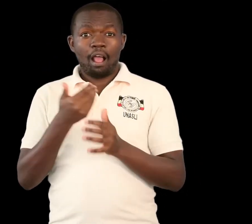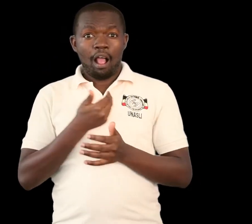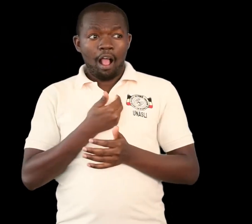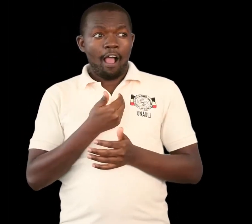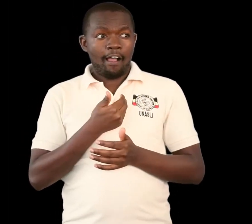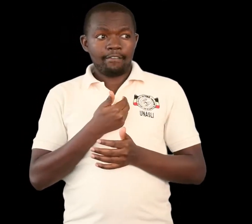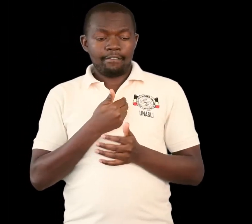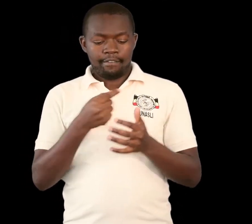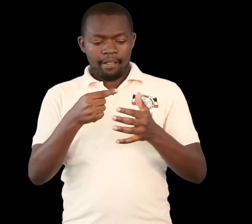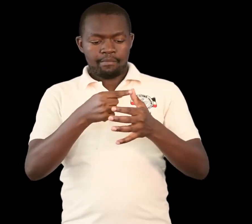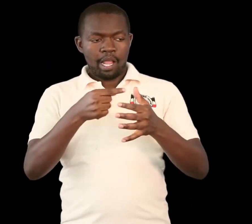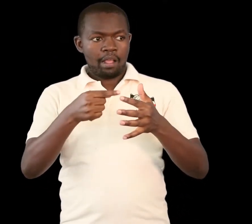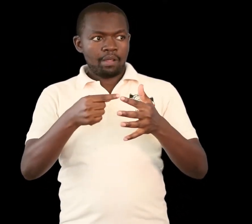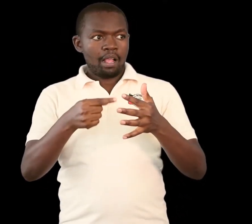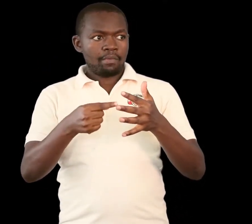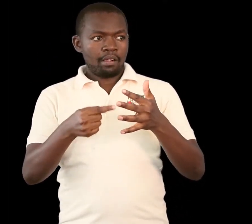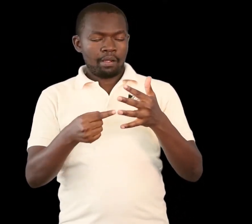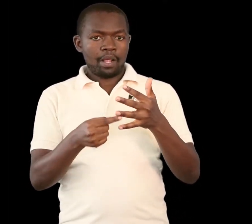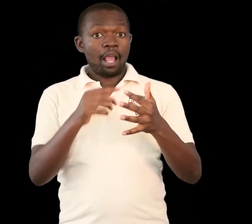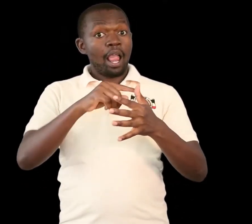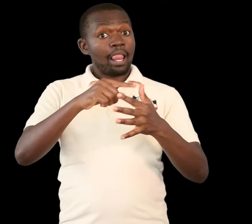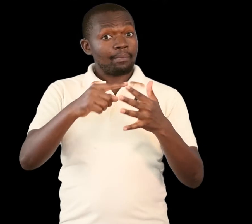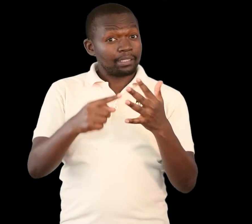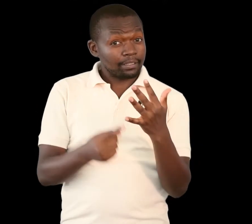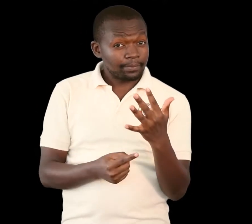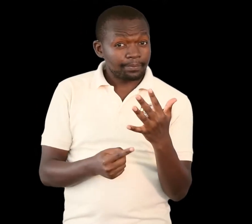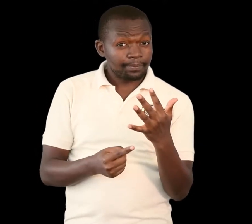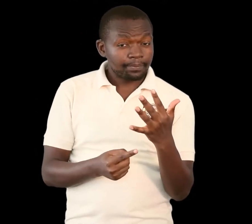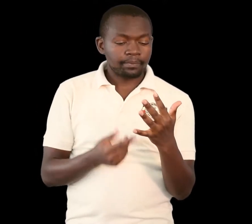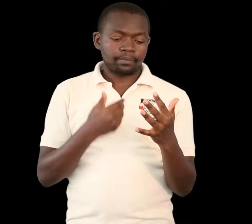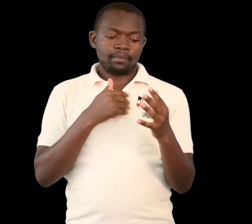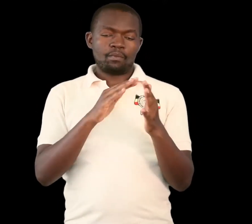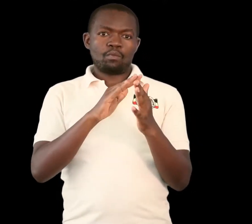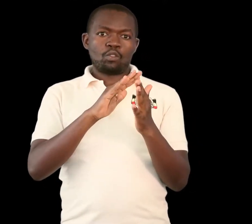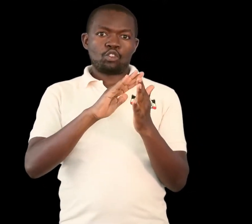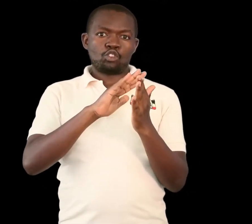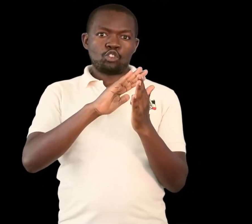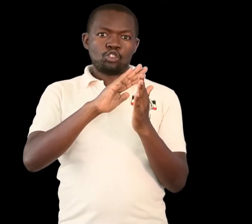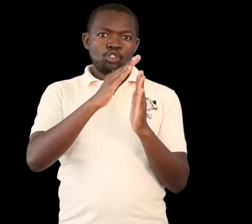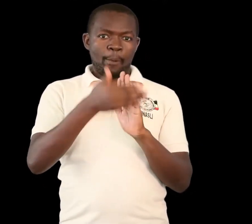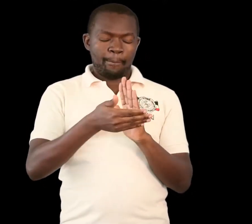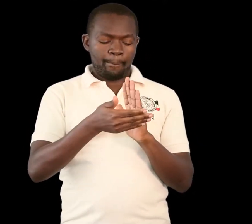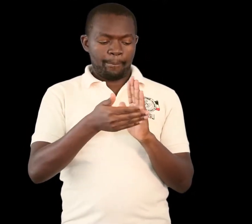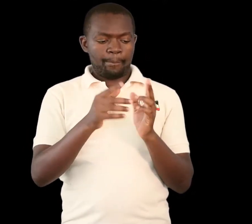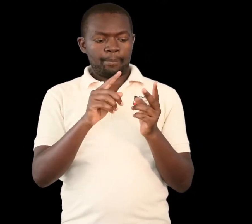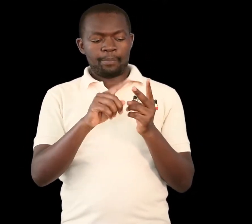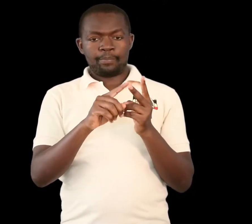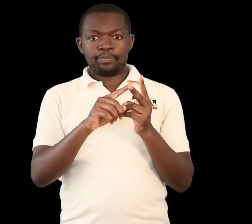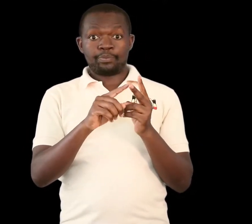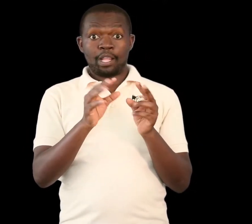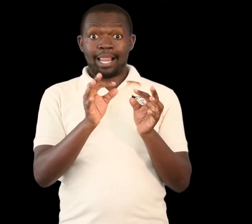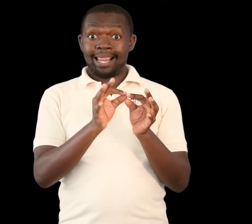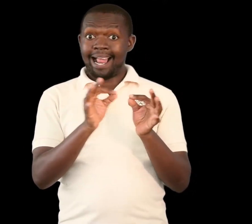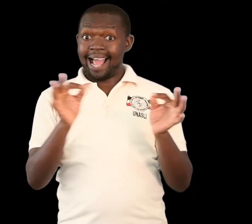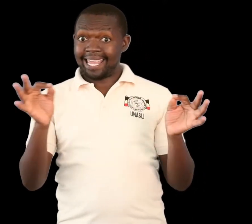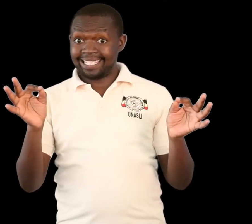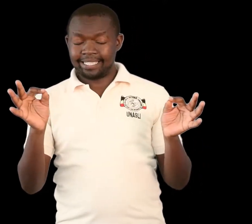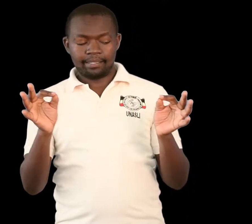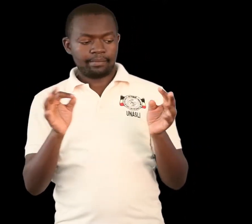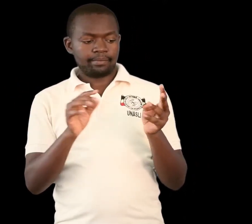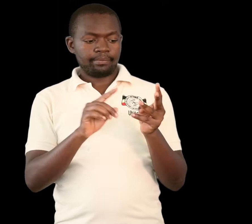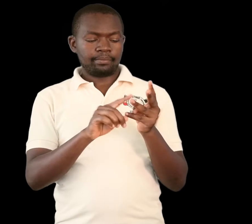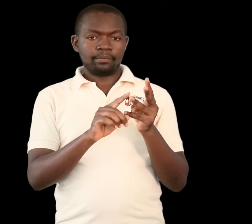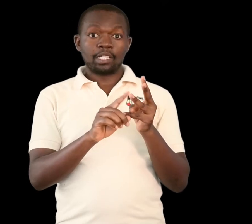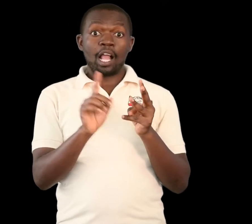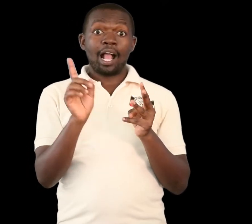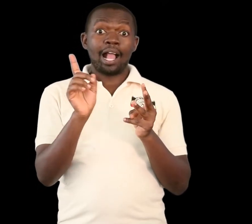following elements. It has shape, it has line, it has